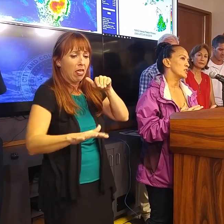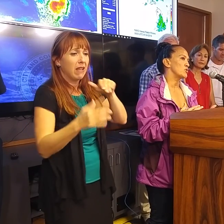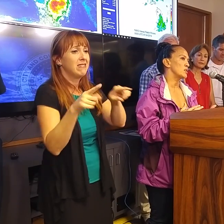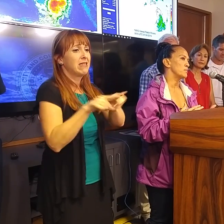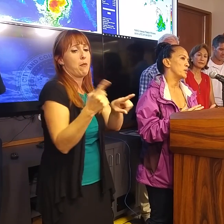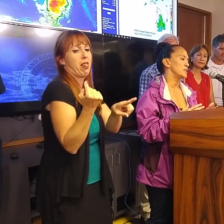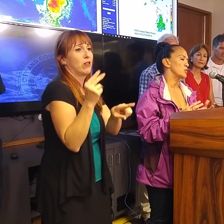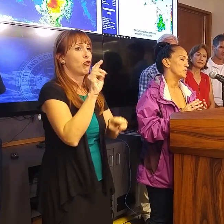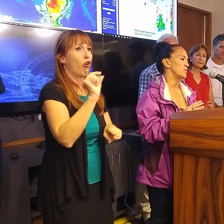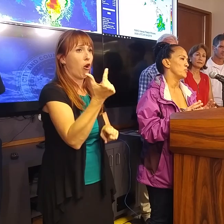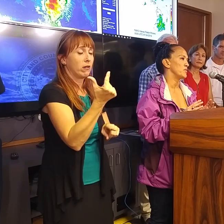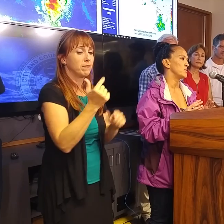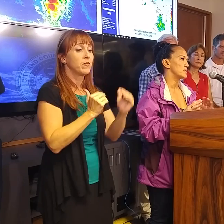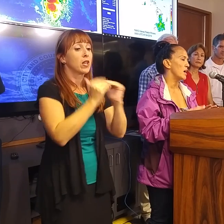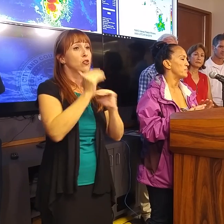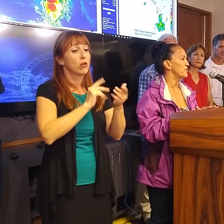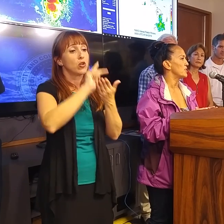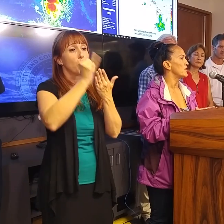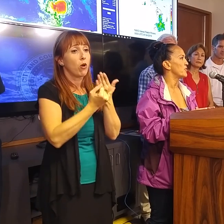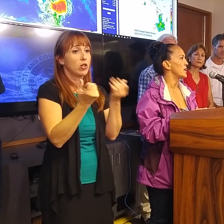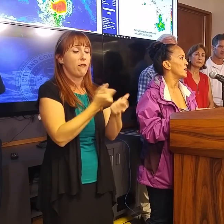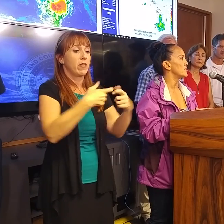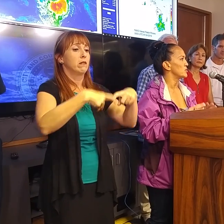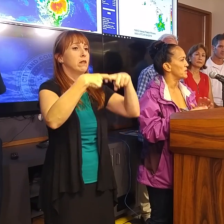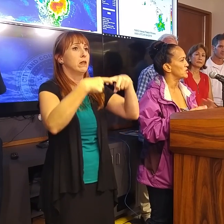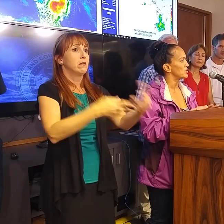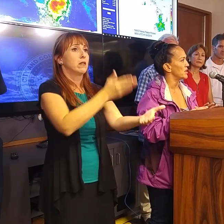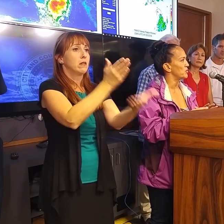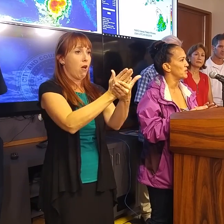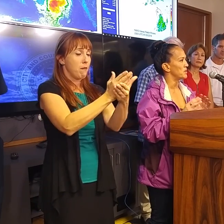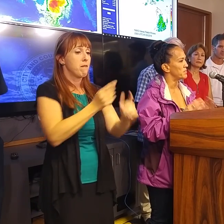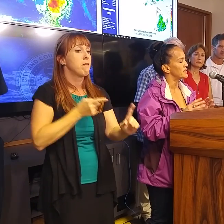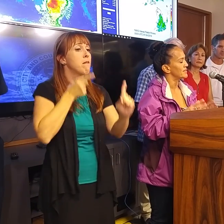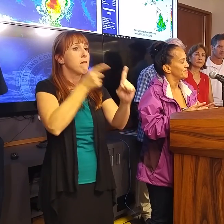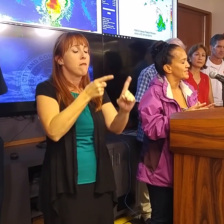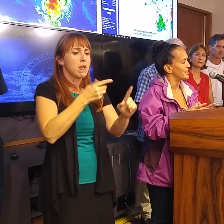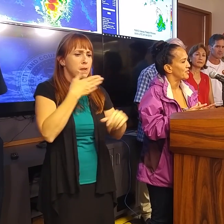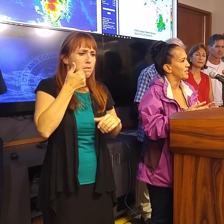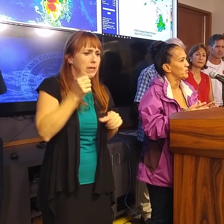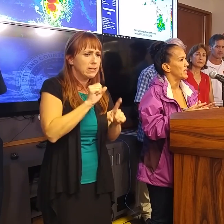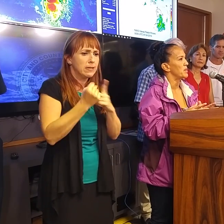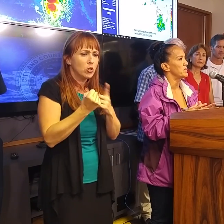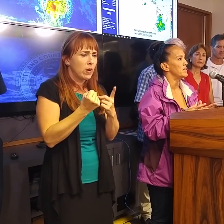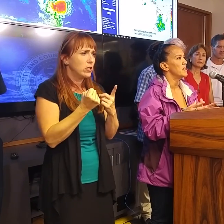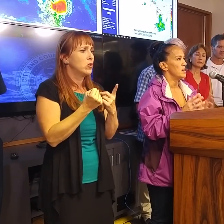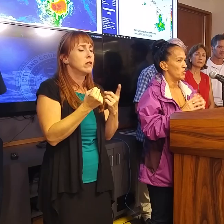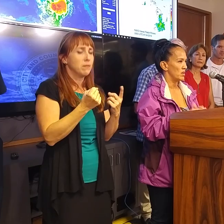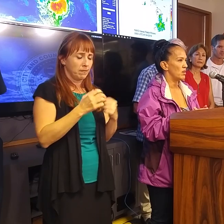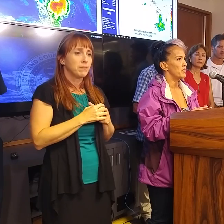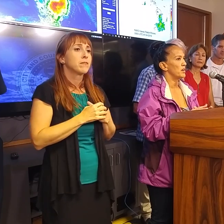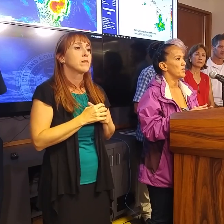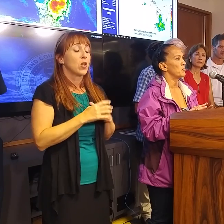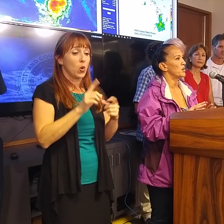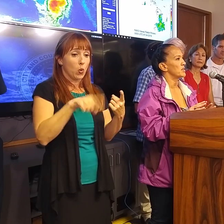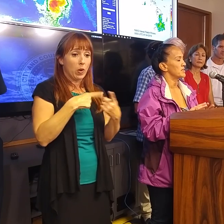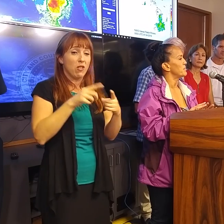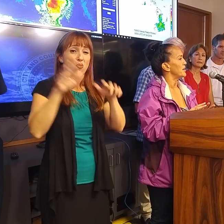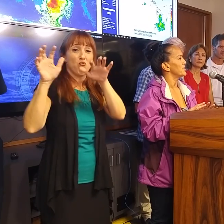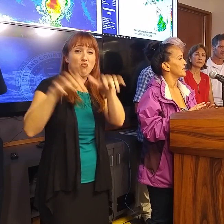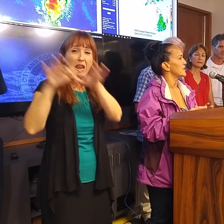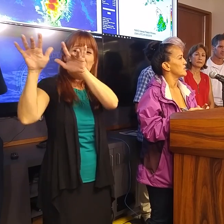far as the construction projects, we've stopped everything for now to make sure that we're in the best scenario that we can be when all of that